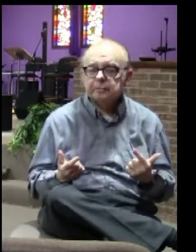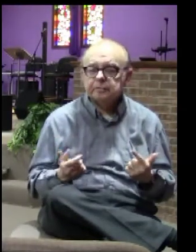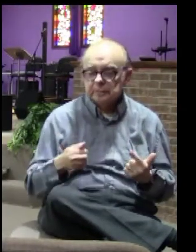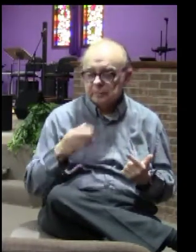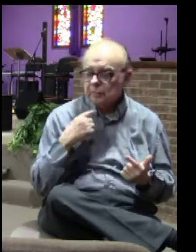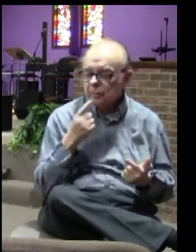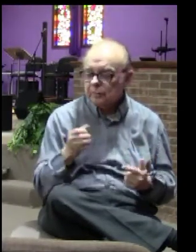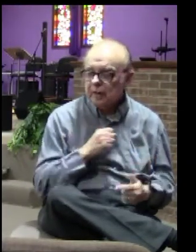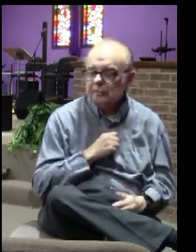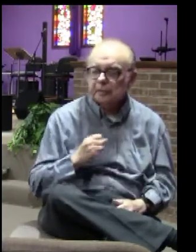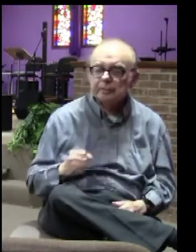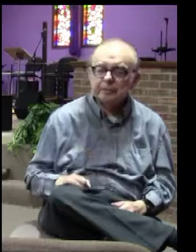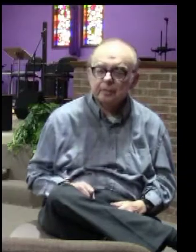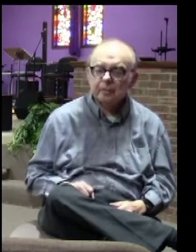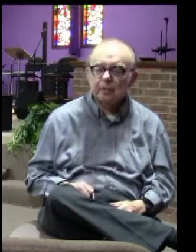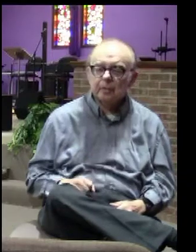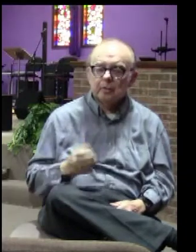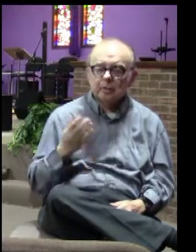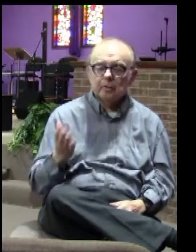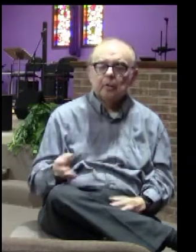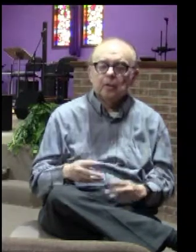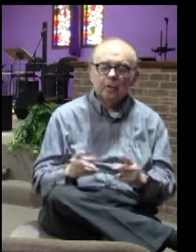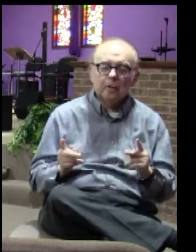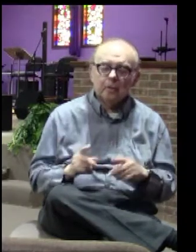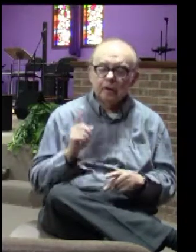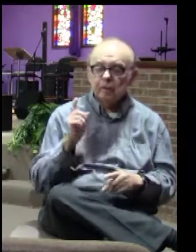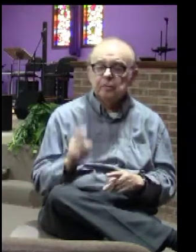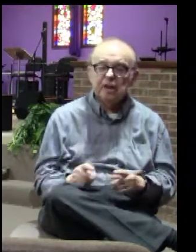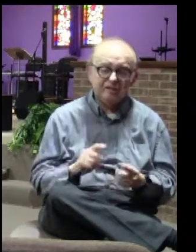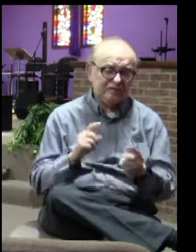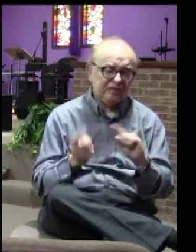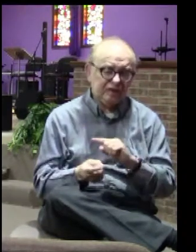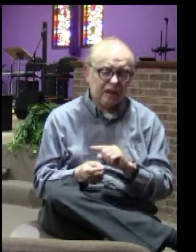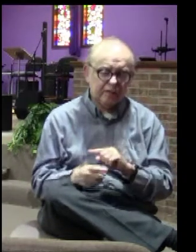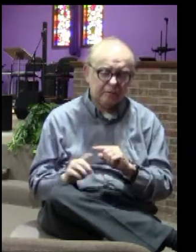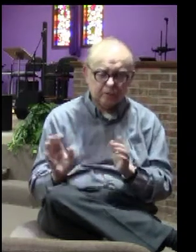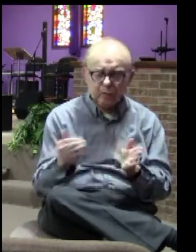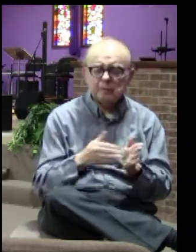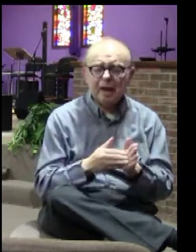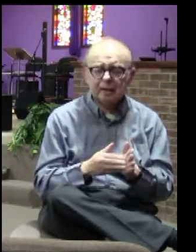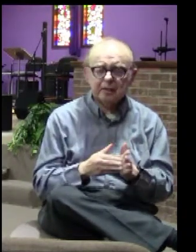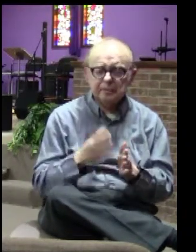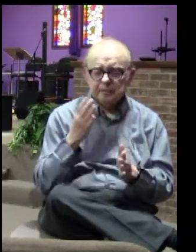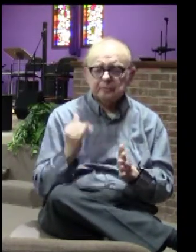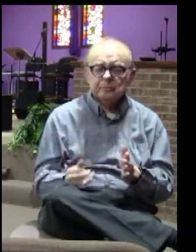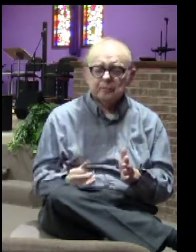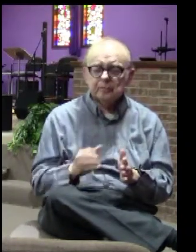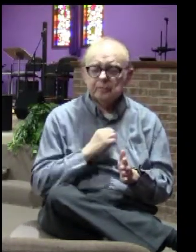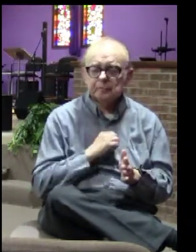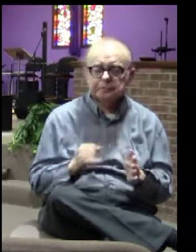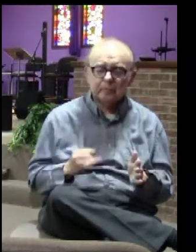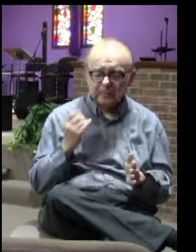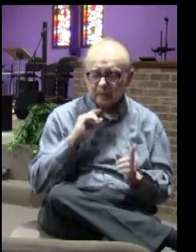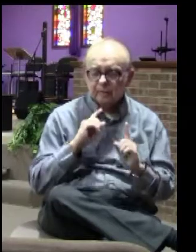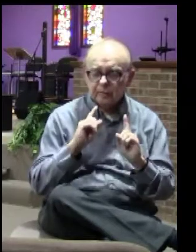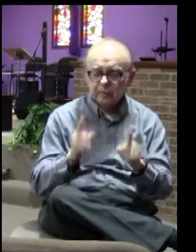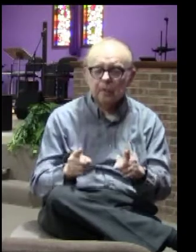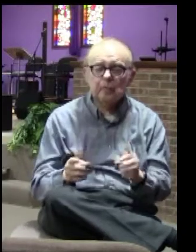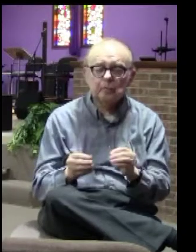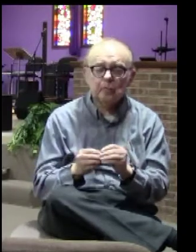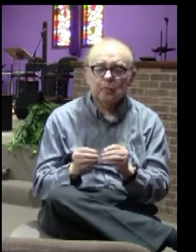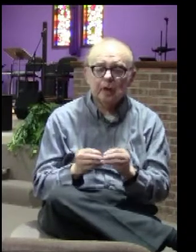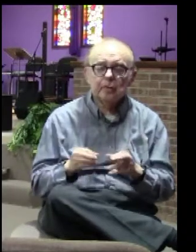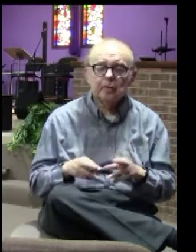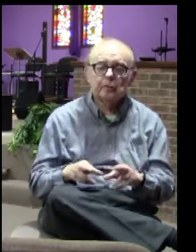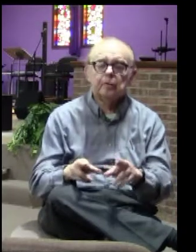told him, Samson, here is a place you need to turn around. Because, Samson, if you go further down this